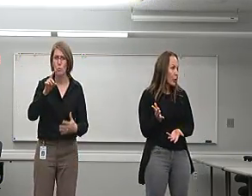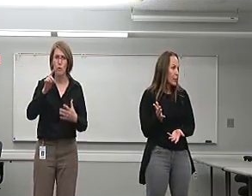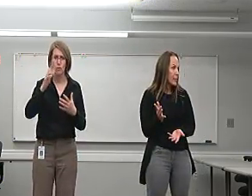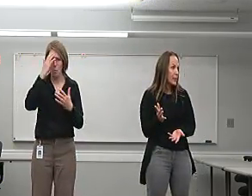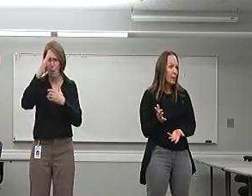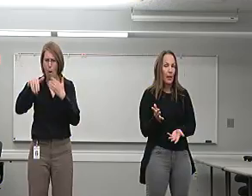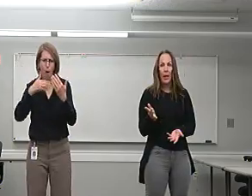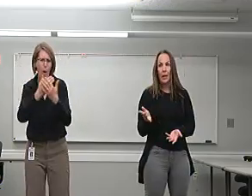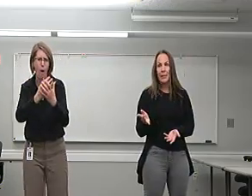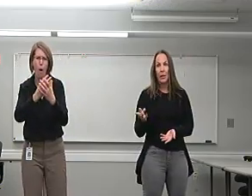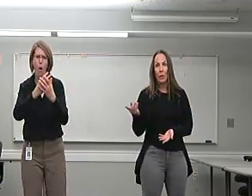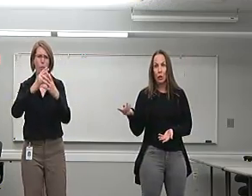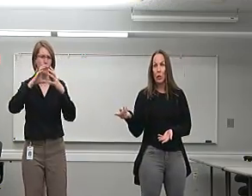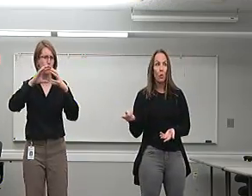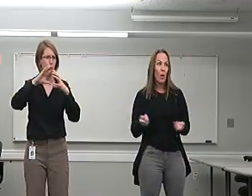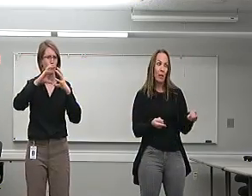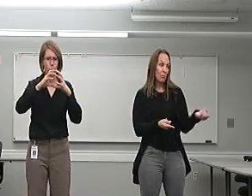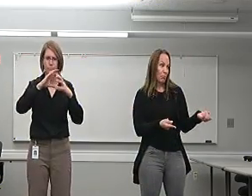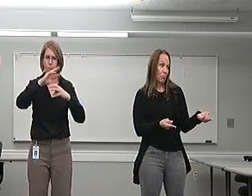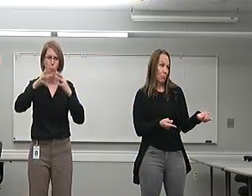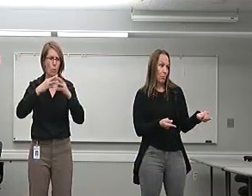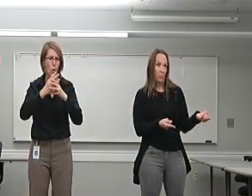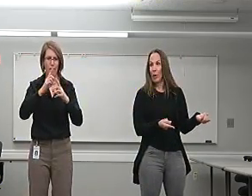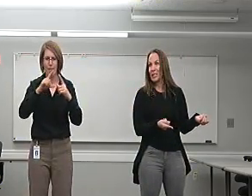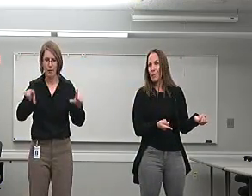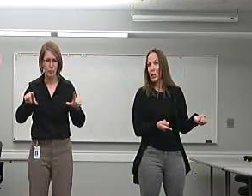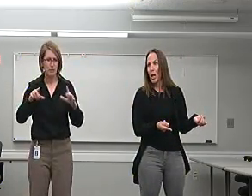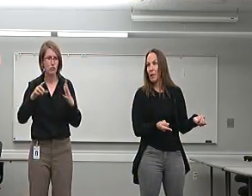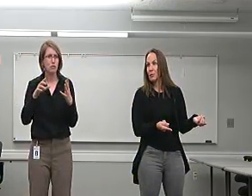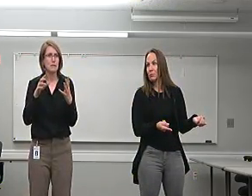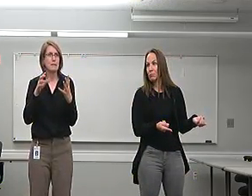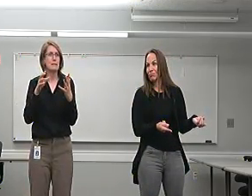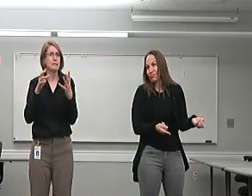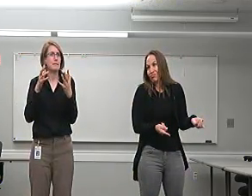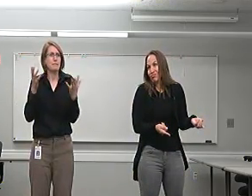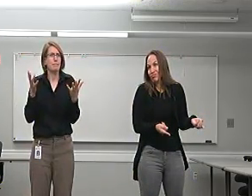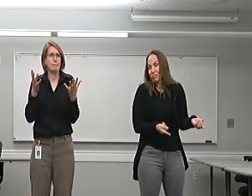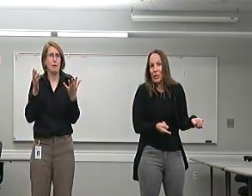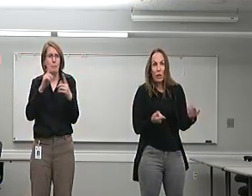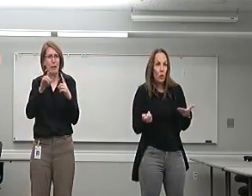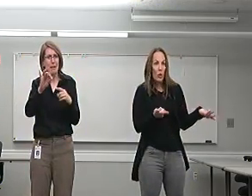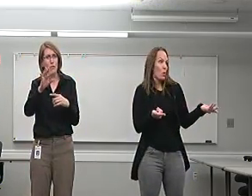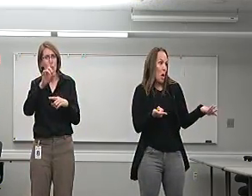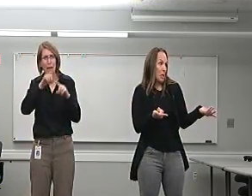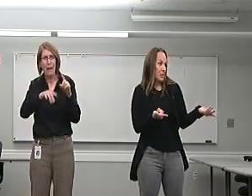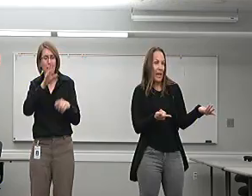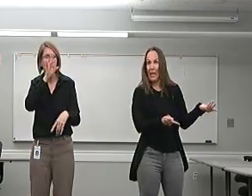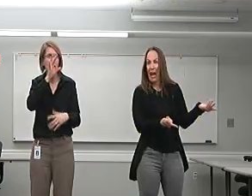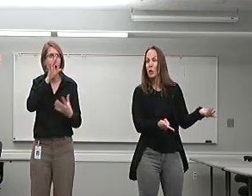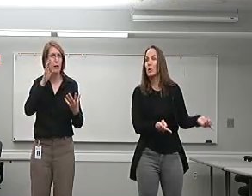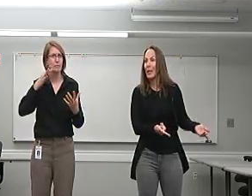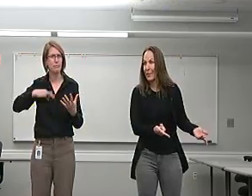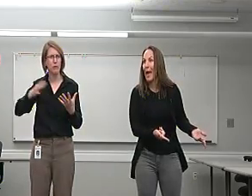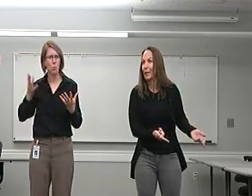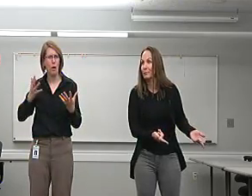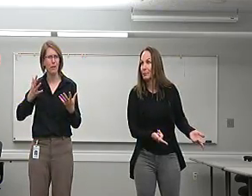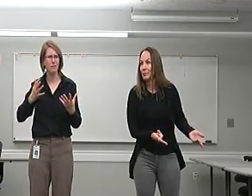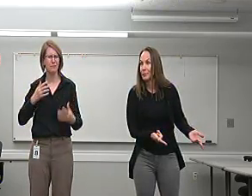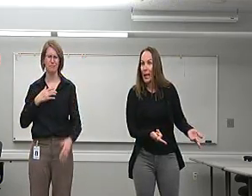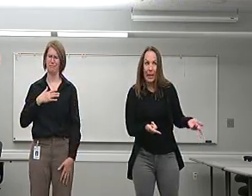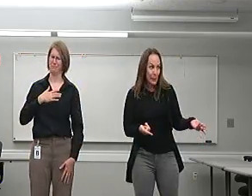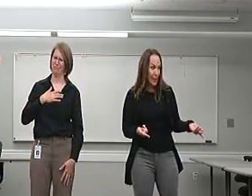I said, you're the one praising my child. Like, you're the one saying, how'd you get that? And I'm